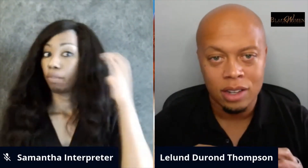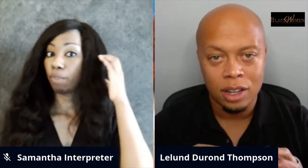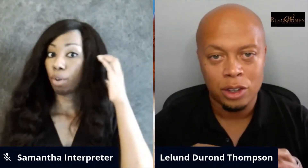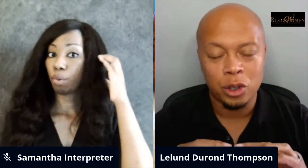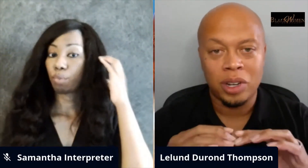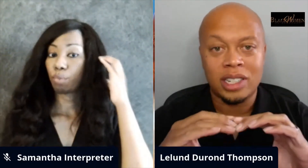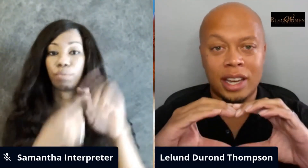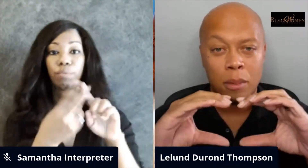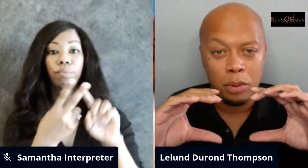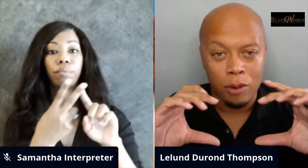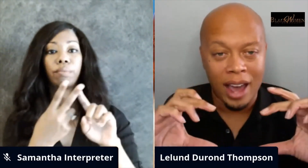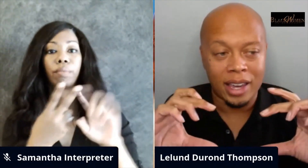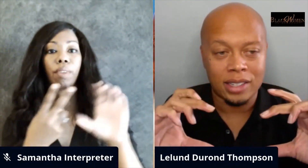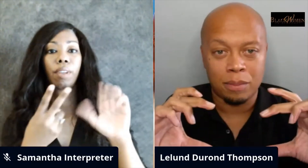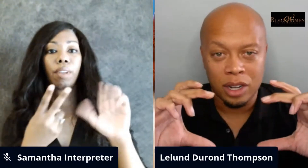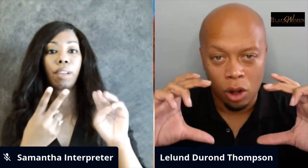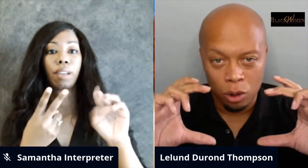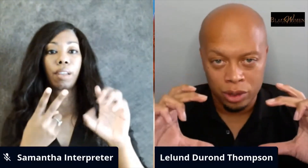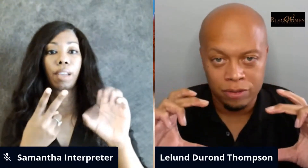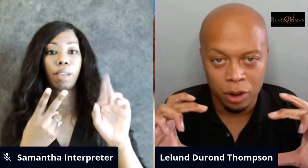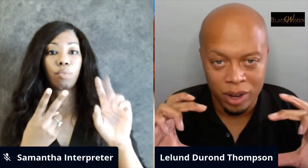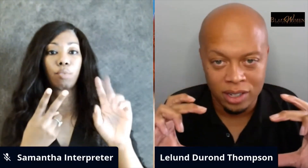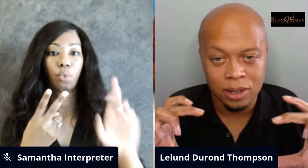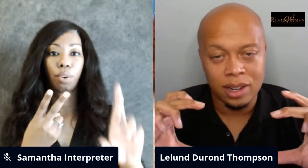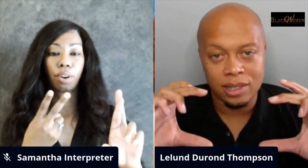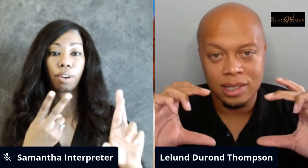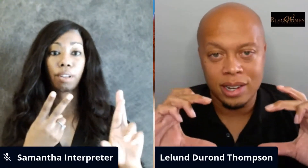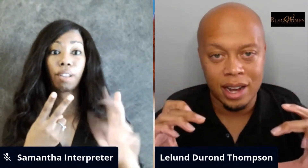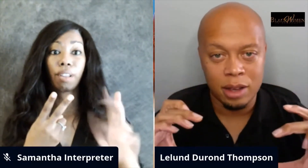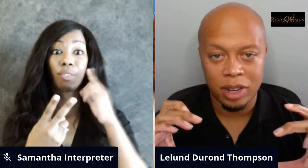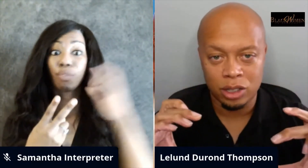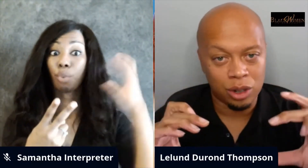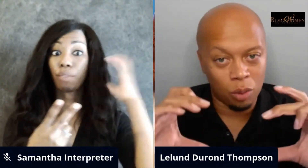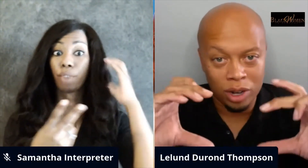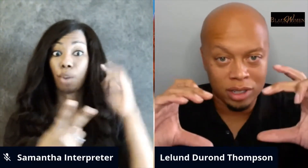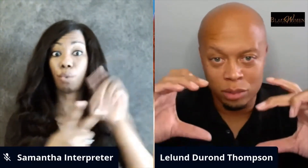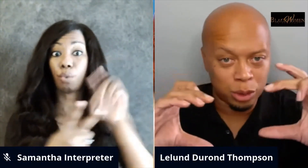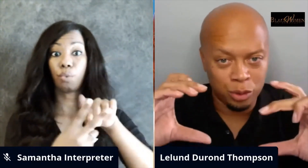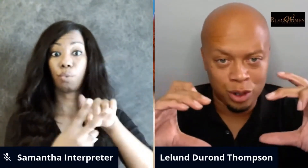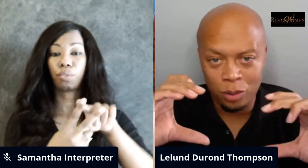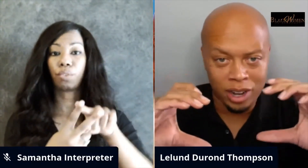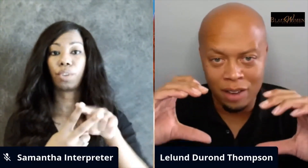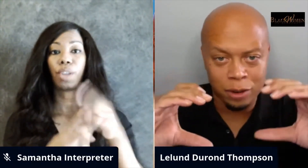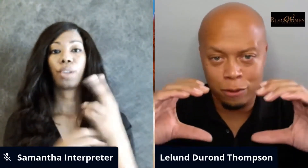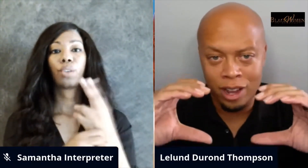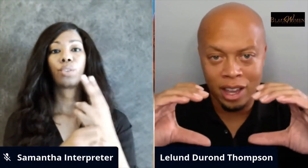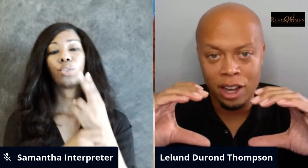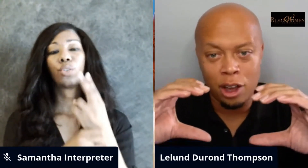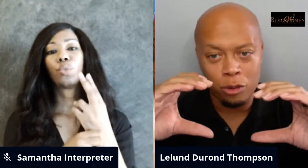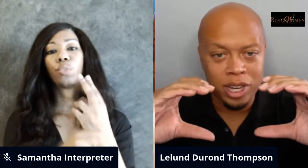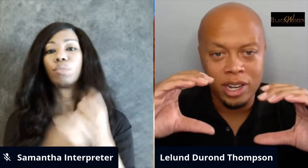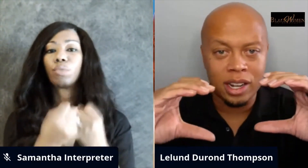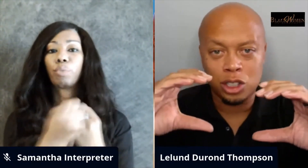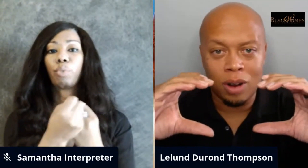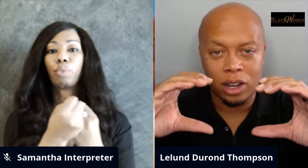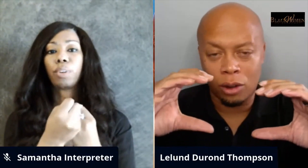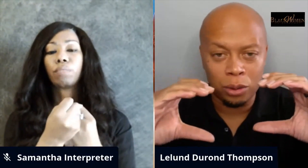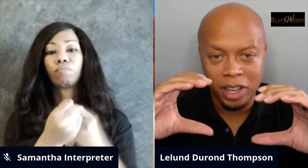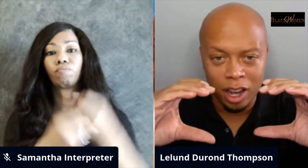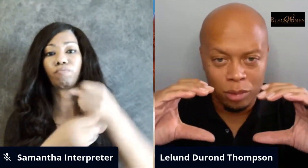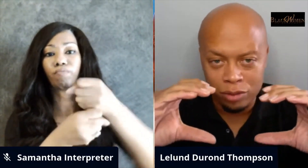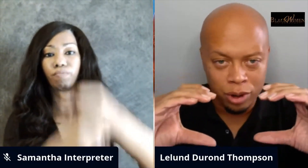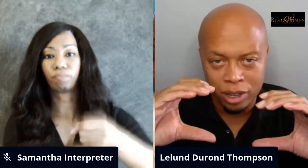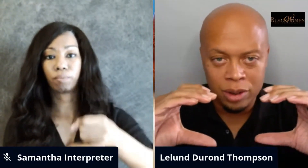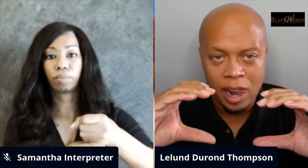great. You'll need to get a bracket, something to hold the phone in so that it's steady, because you don't want it to move. You don't want to have your friend reading and trying to